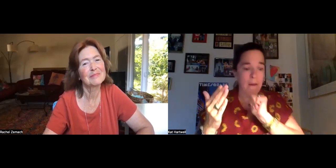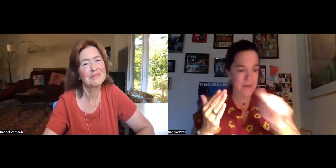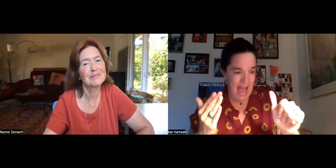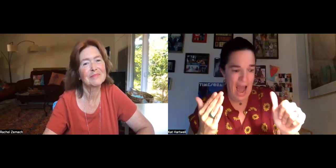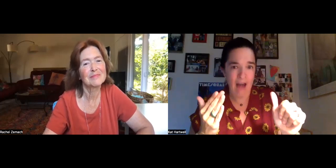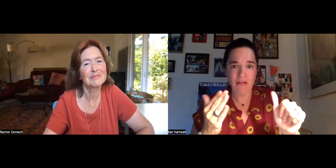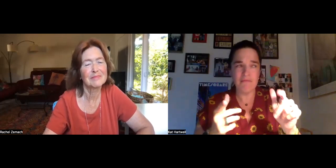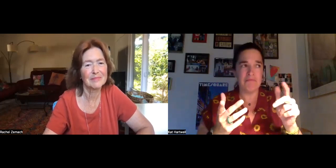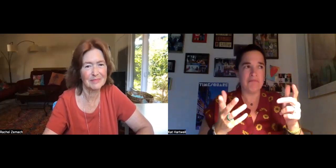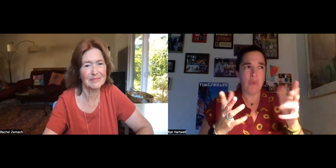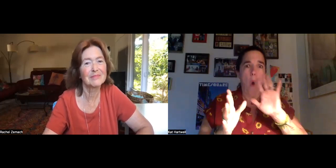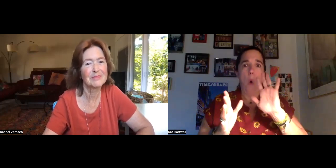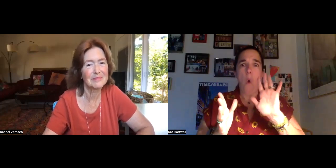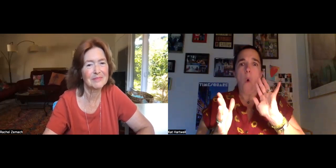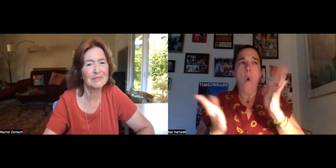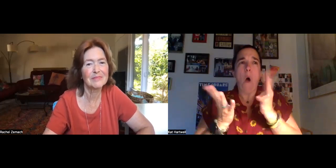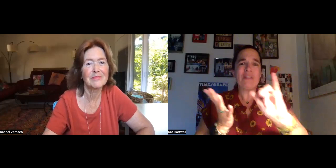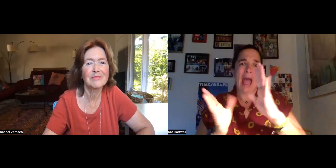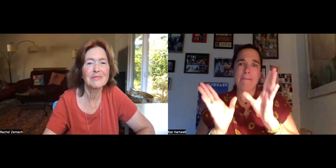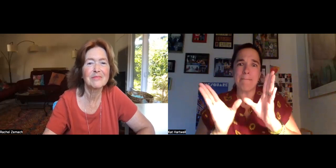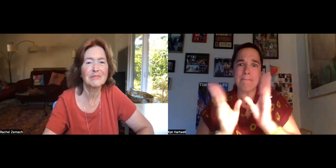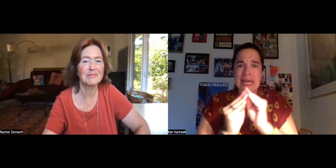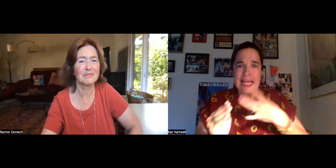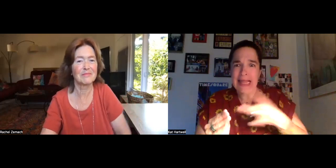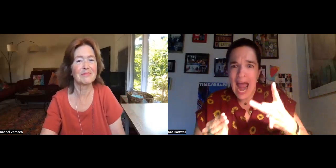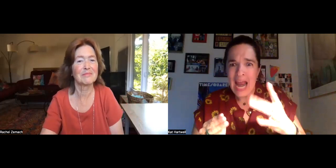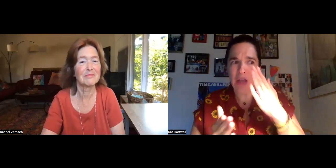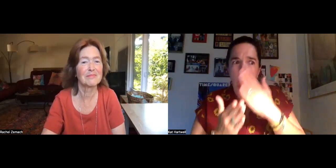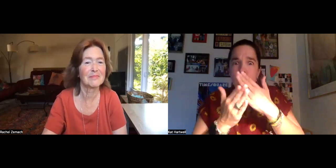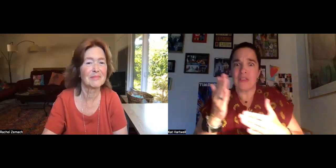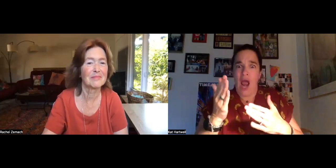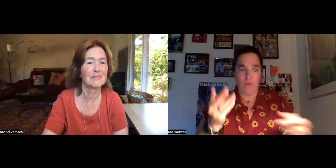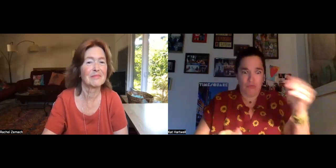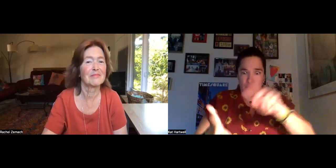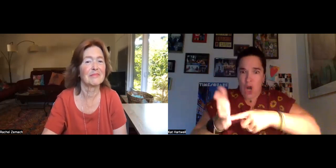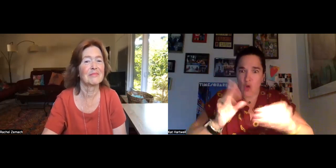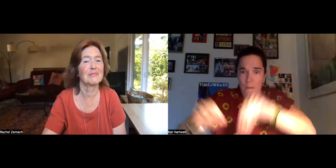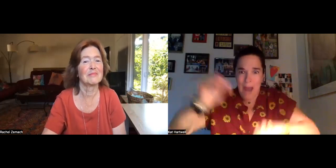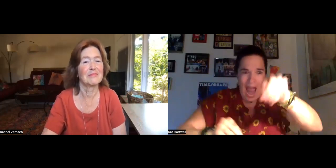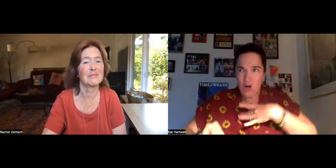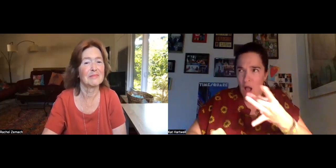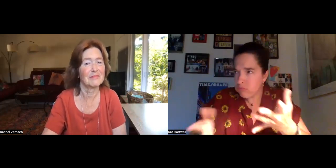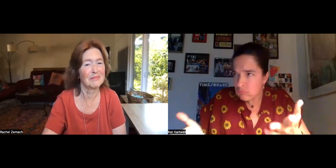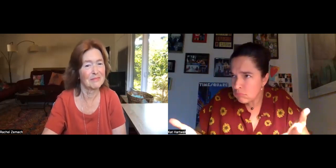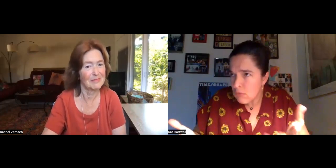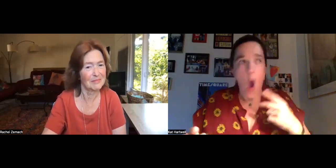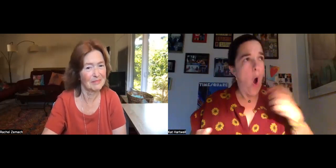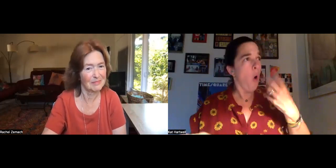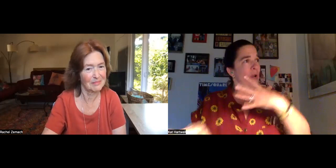Dum nah. What was that meeting like? I know time started to pack. You're like, oh, we